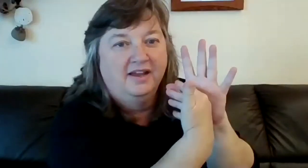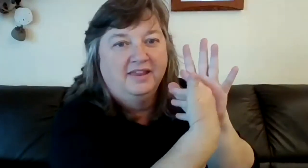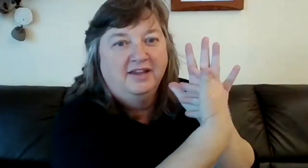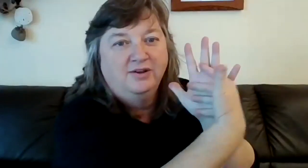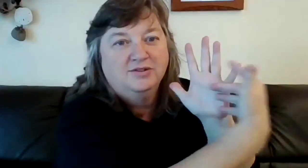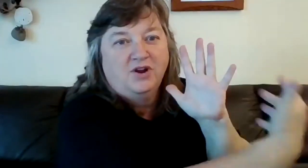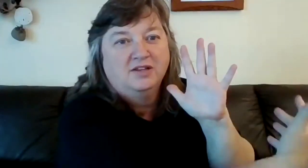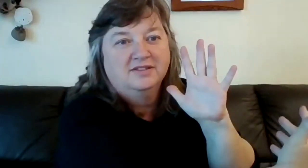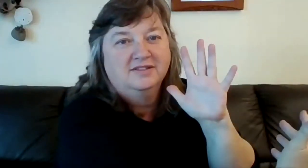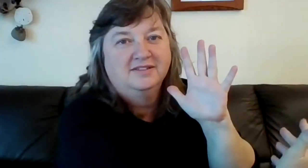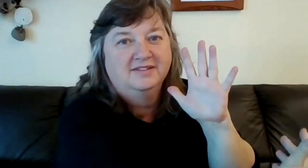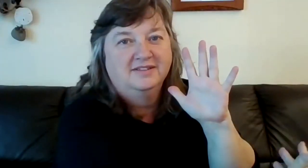and then goes across.